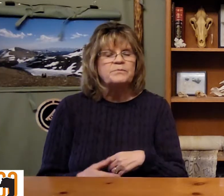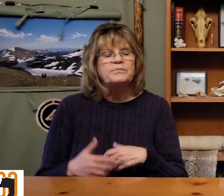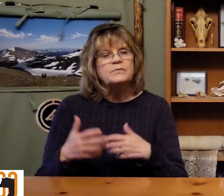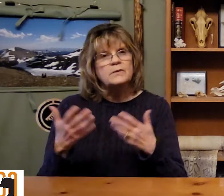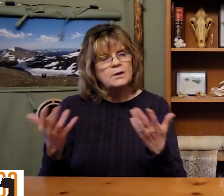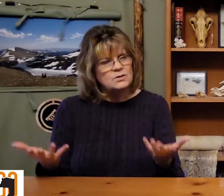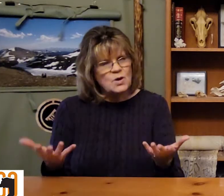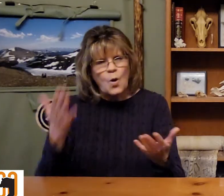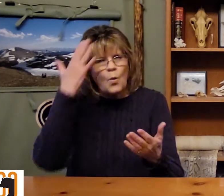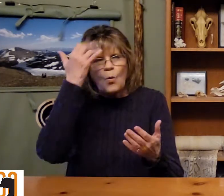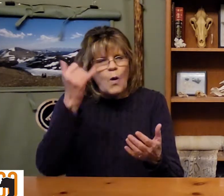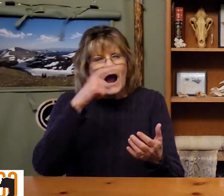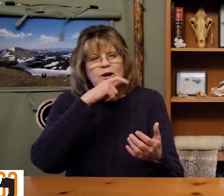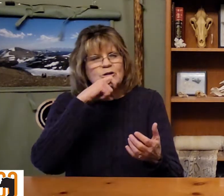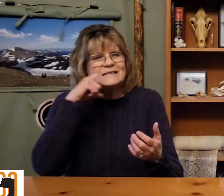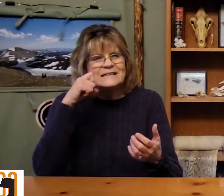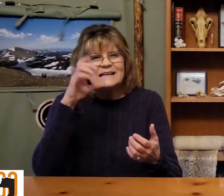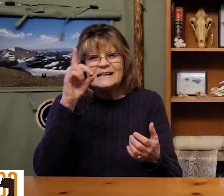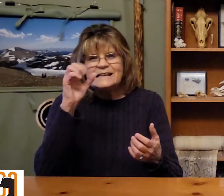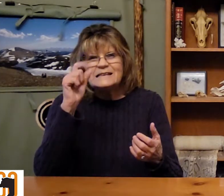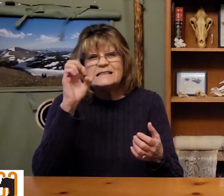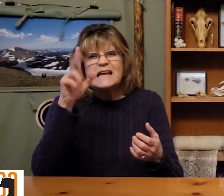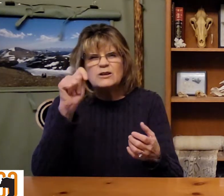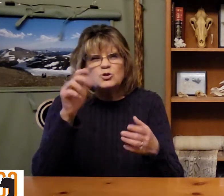So, why are deserts important?